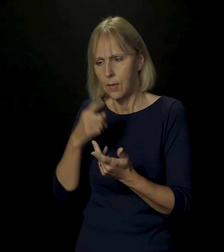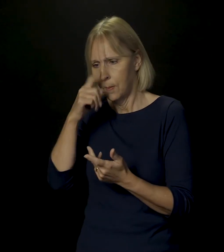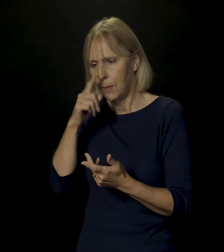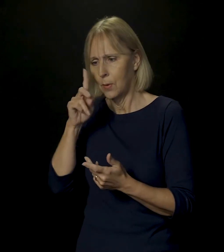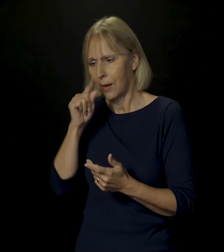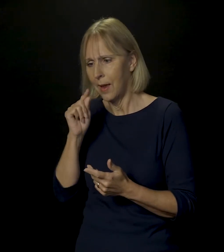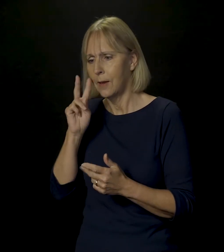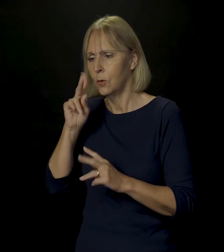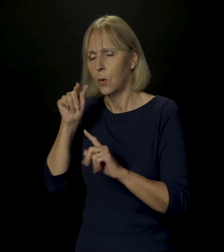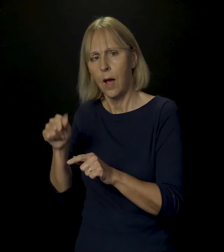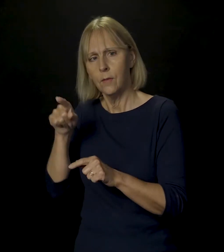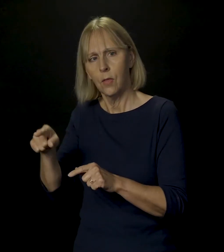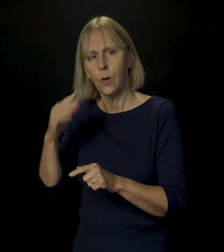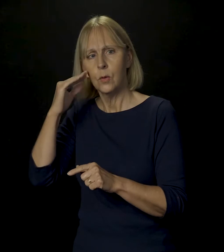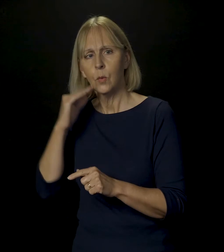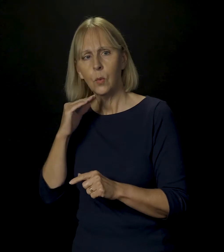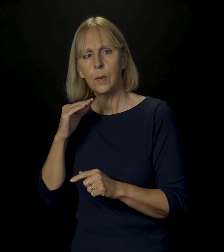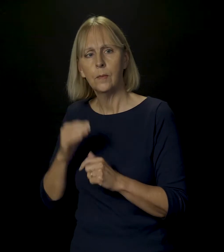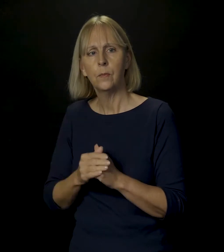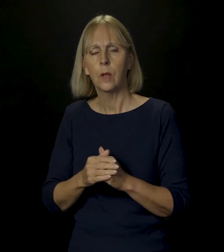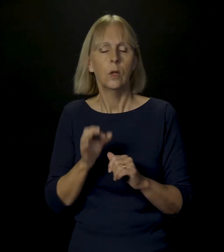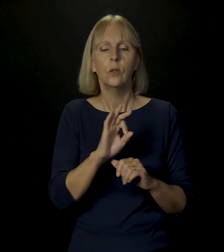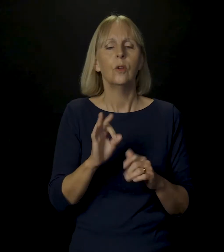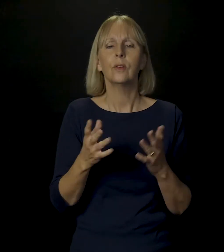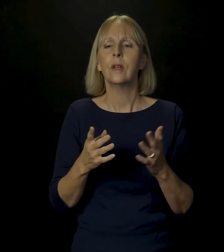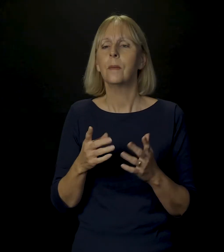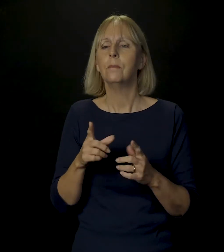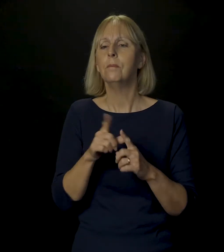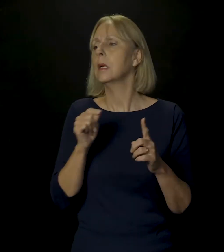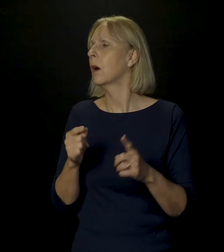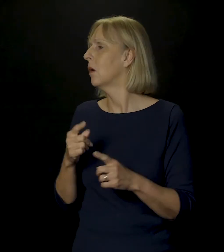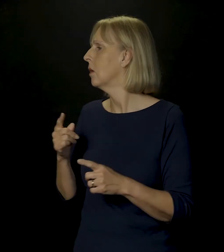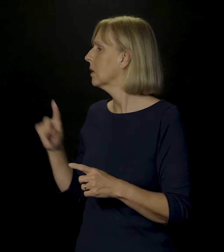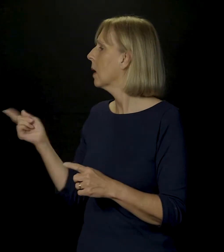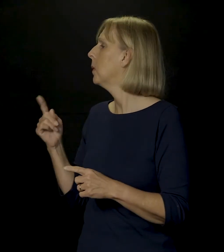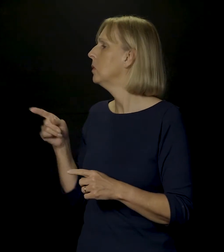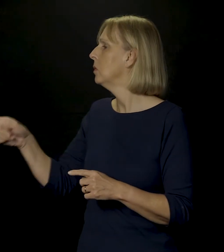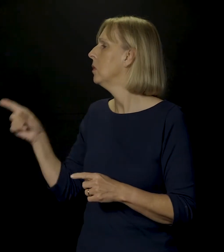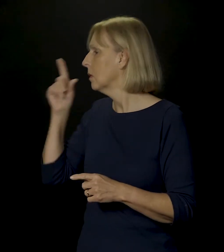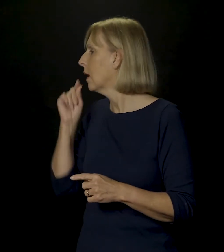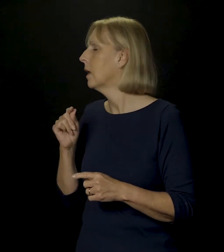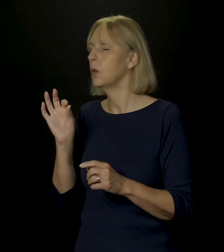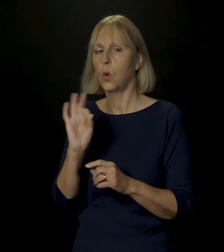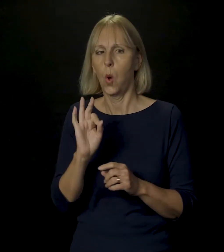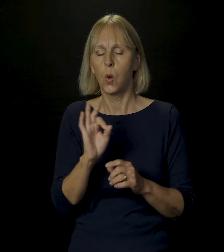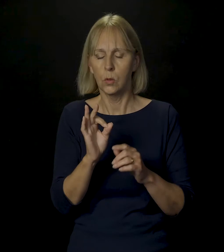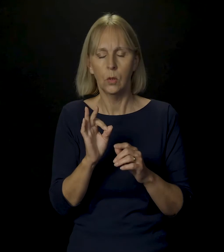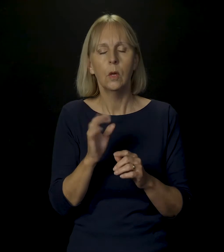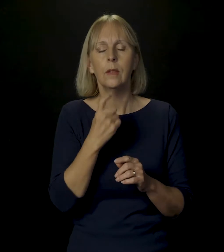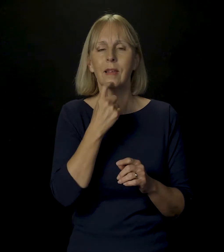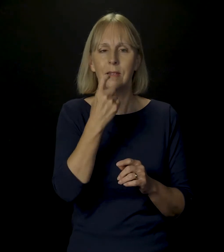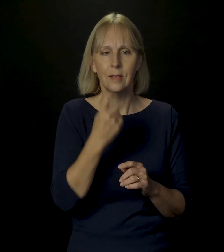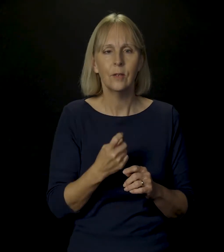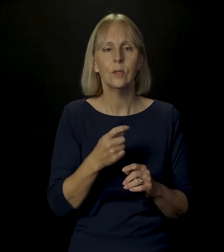fact Taken very seriously It wasn't fobbed off To whoever was standing In the corner With a couple of minutes To spare This is the